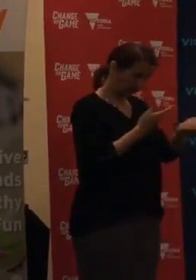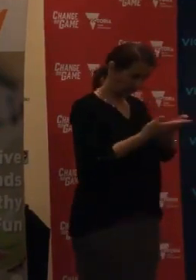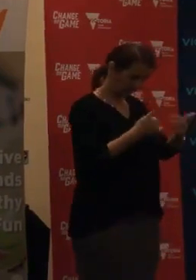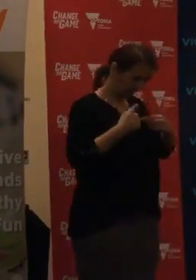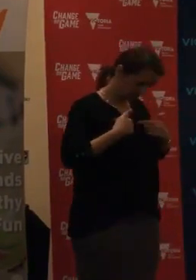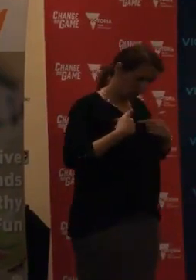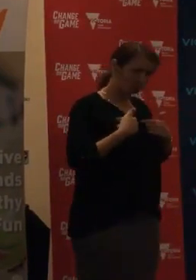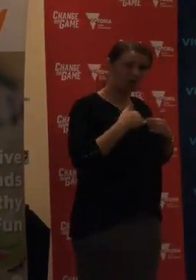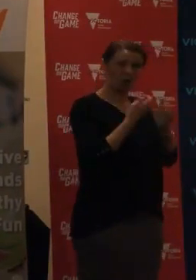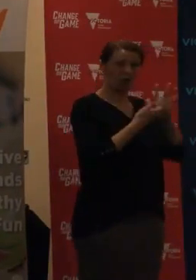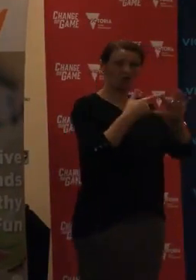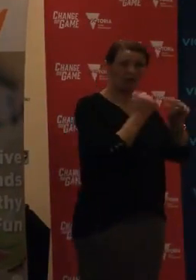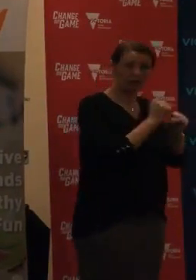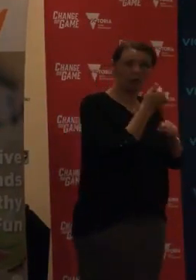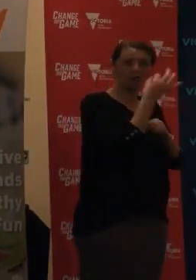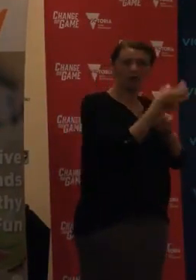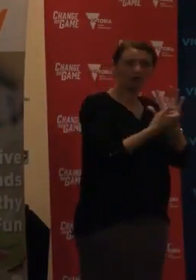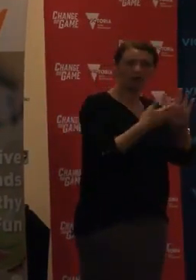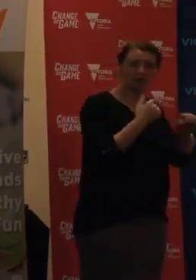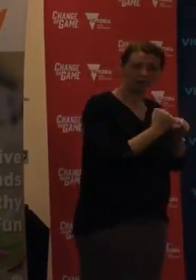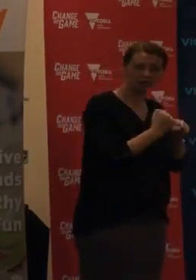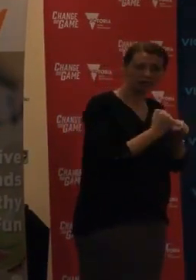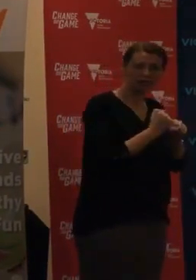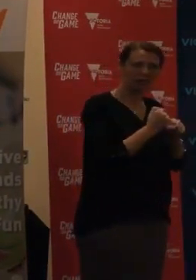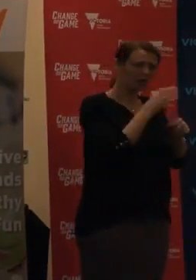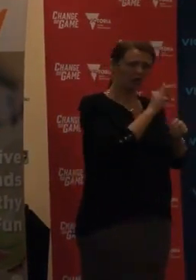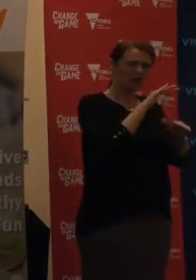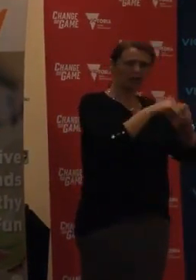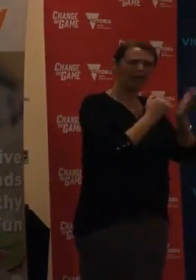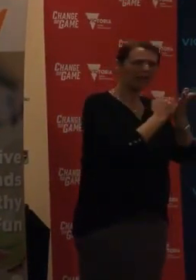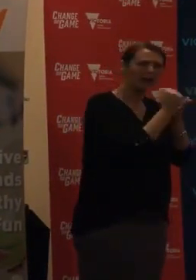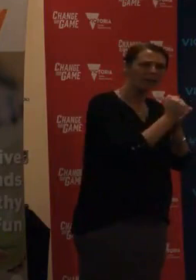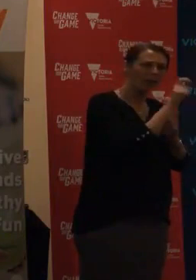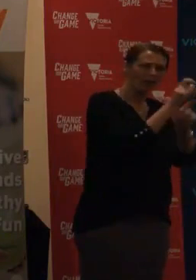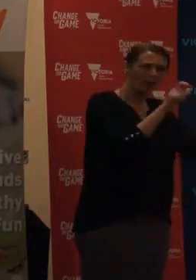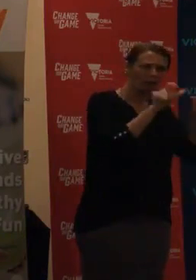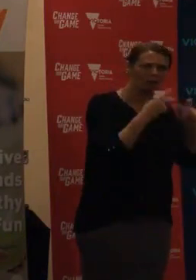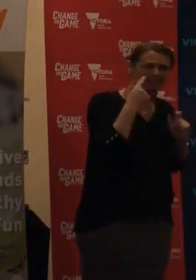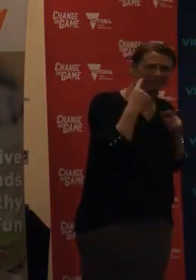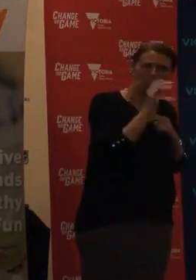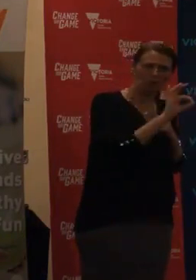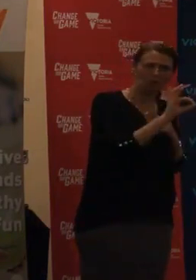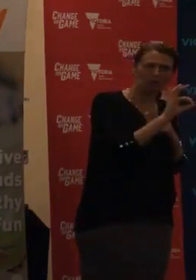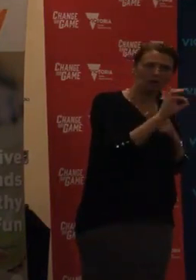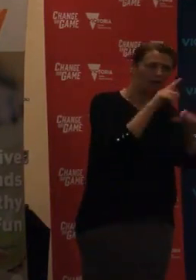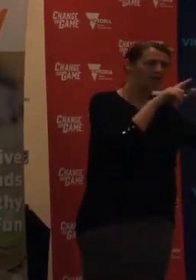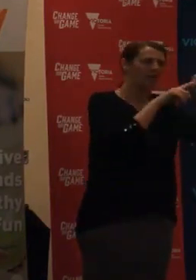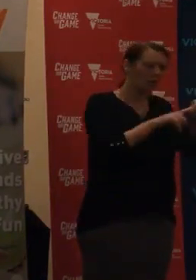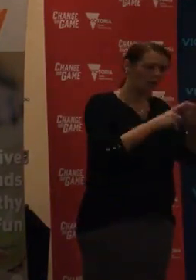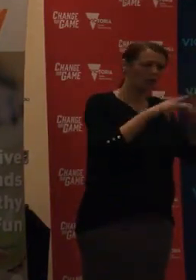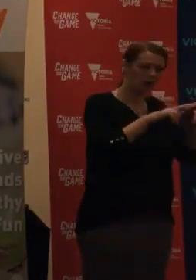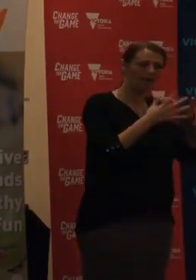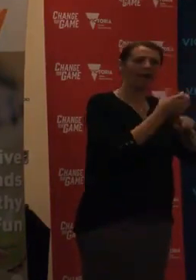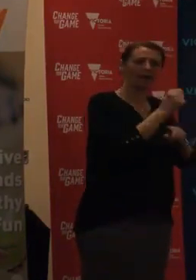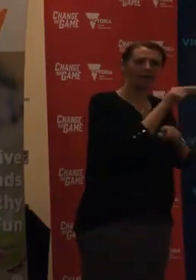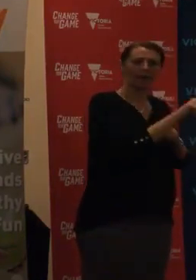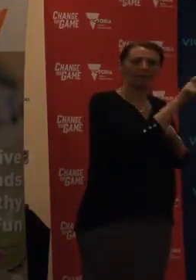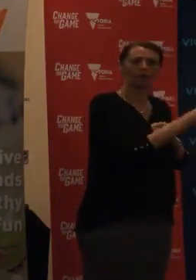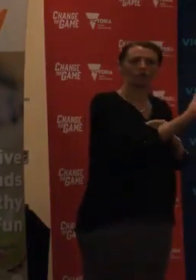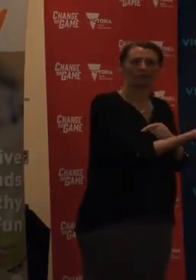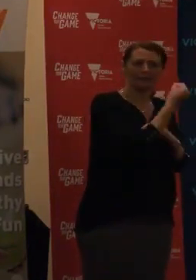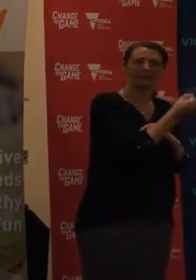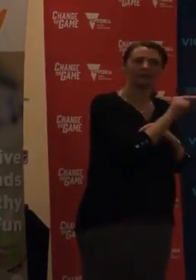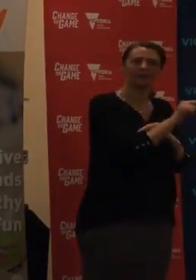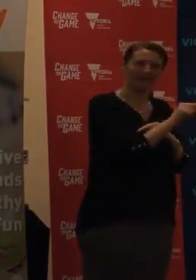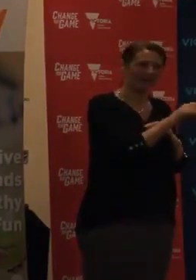whether you're registered or unregistered under the scheme, it's not about the number of clients you're seeing, it's about the quality of the outcomes you're